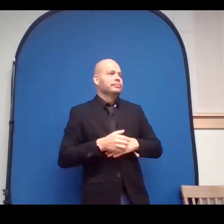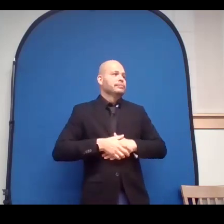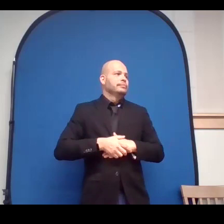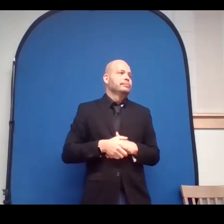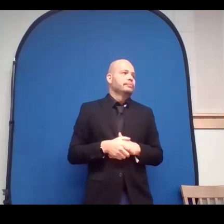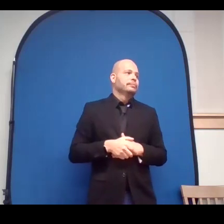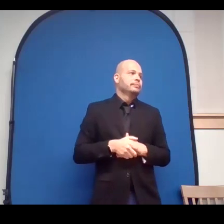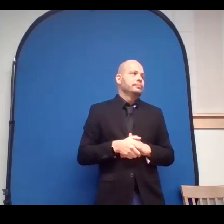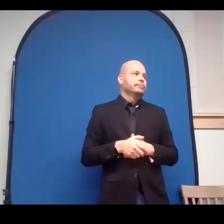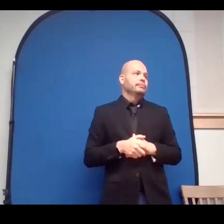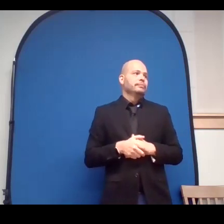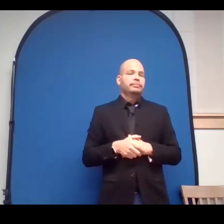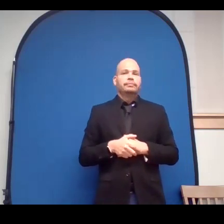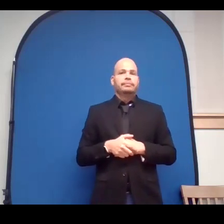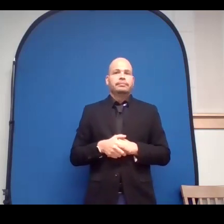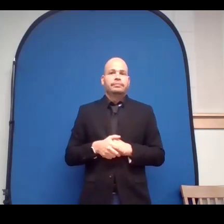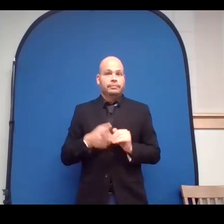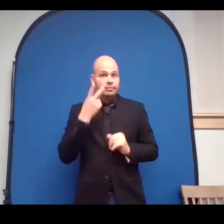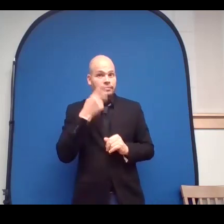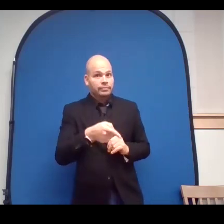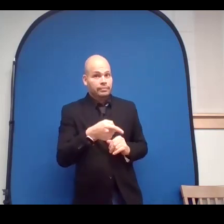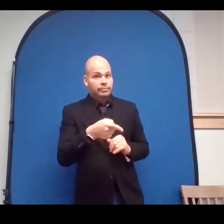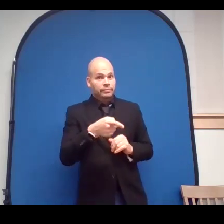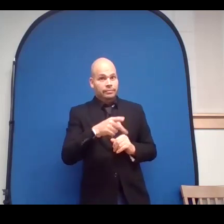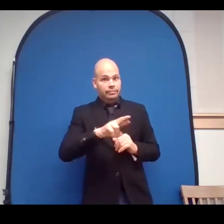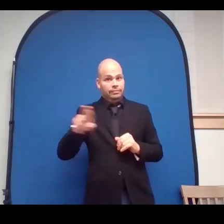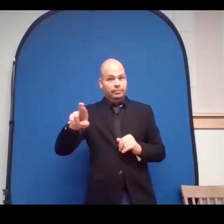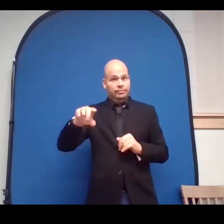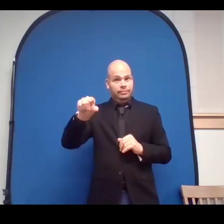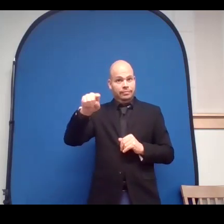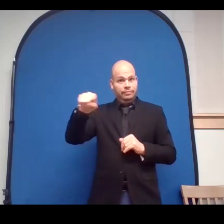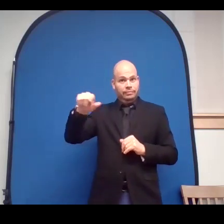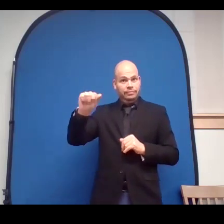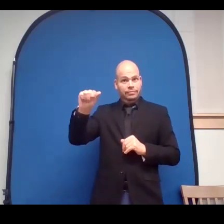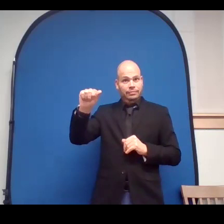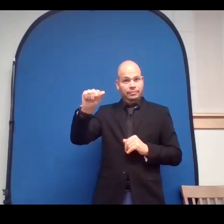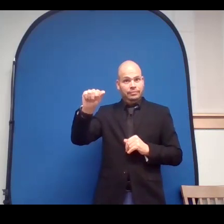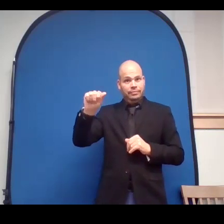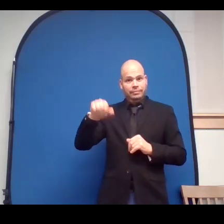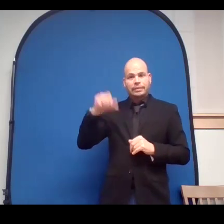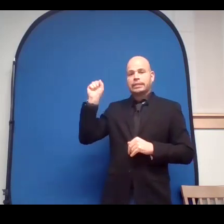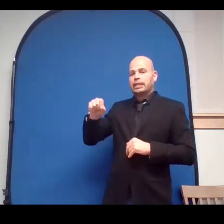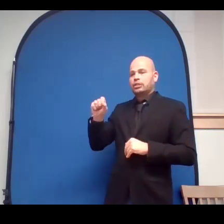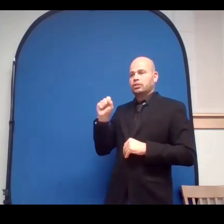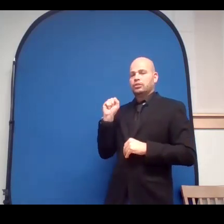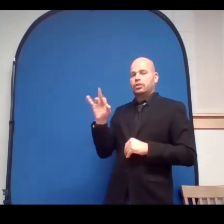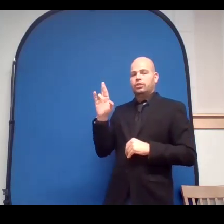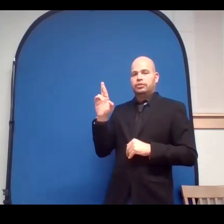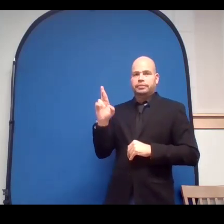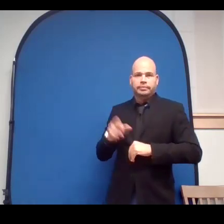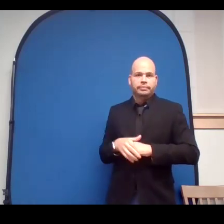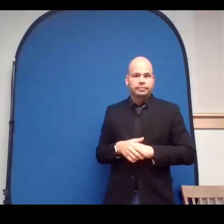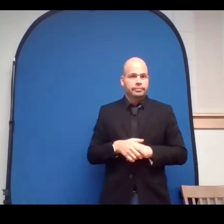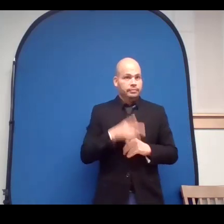See that? It's up in the upper right hand corner. Yes, Exhibit 10A. Yes, sir. Have you seen that document before? No, I have not,